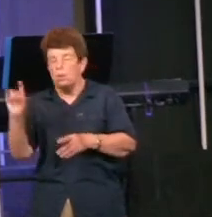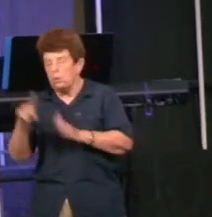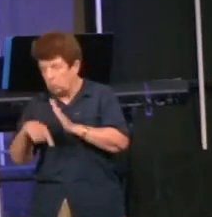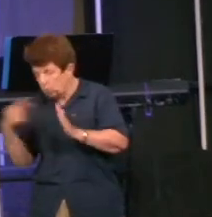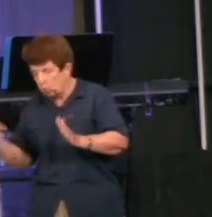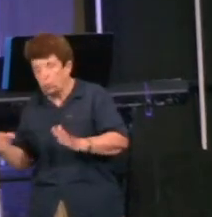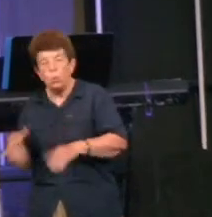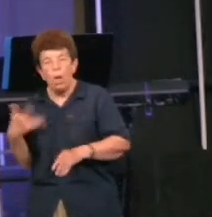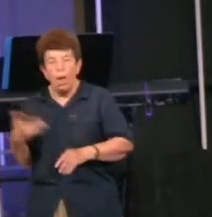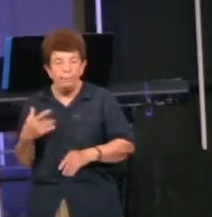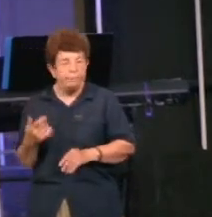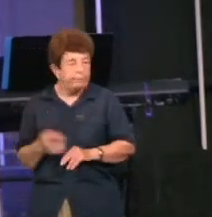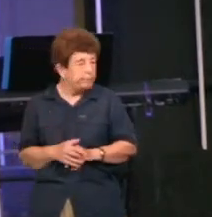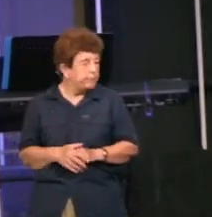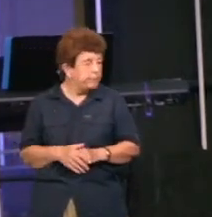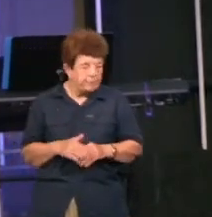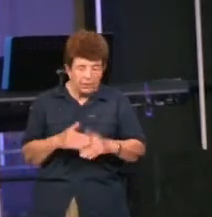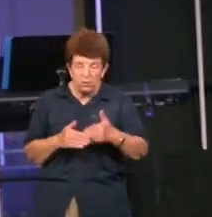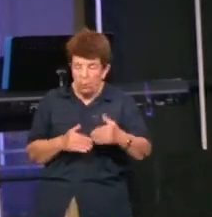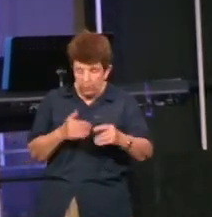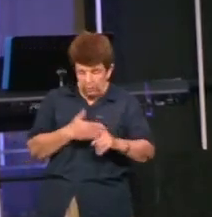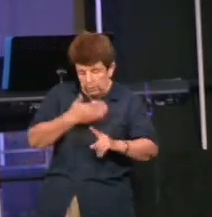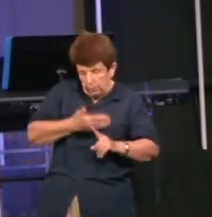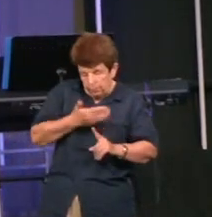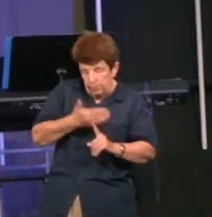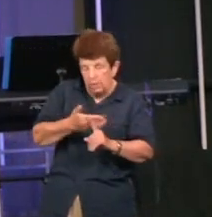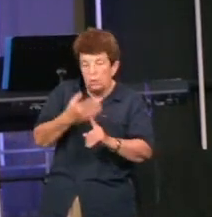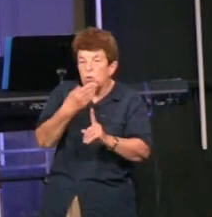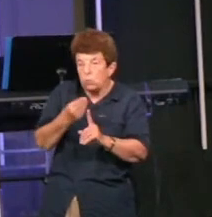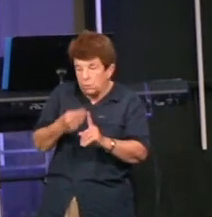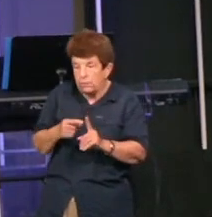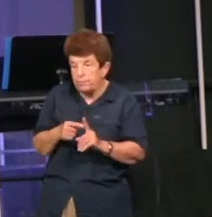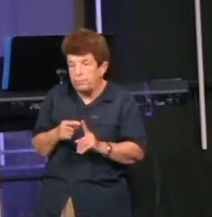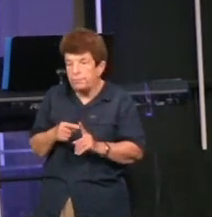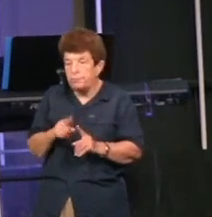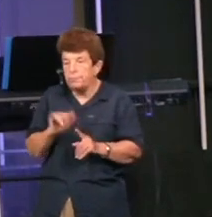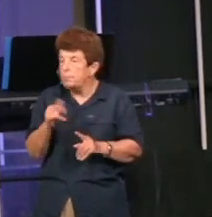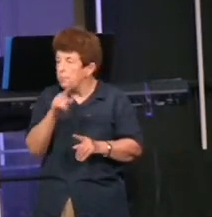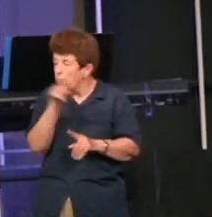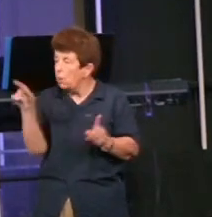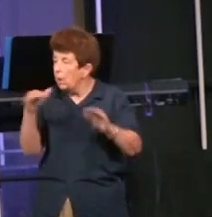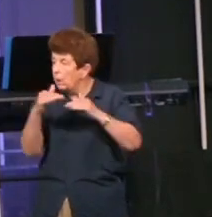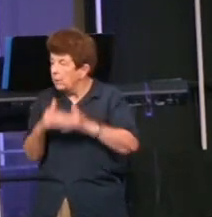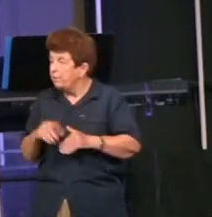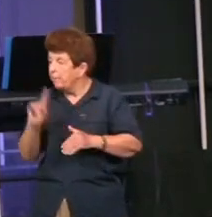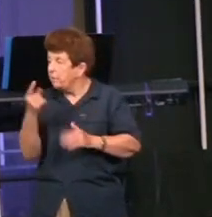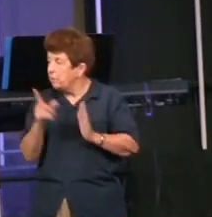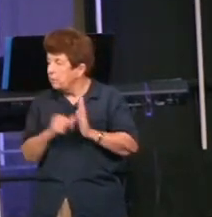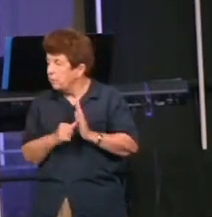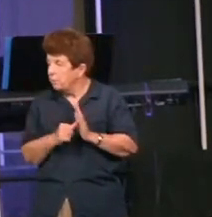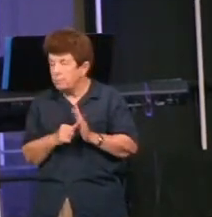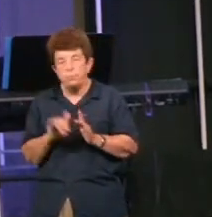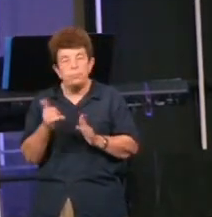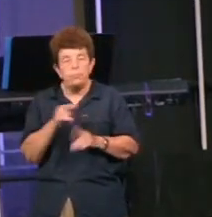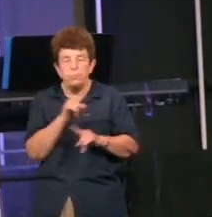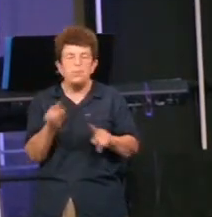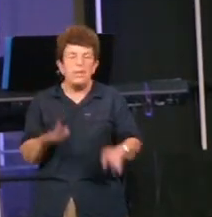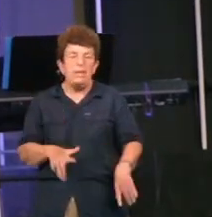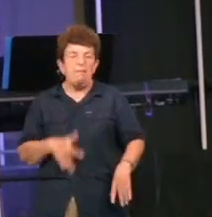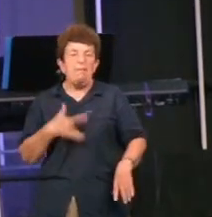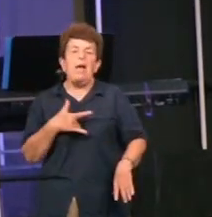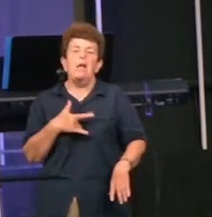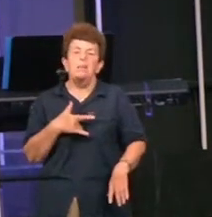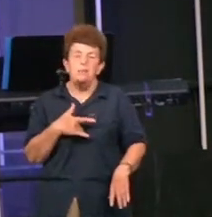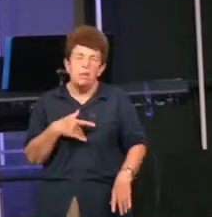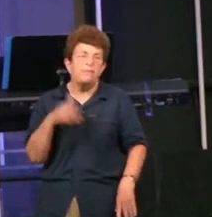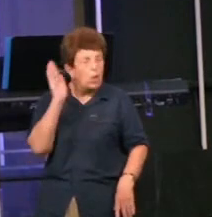And as we build up to this Christmas time, you might be sitting here for the first time. Maybe you've just felt like you've